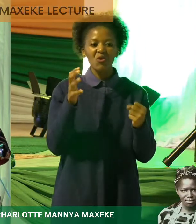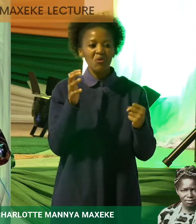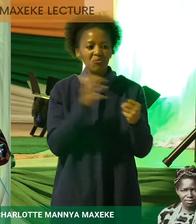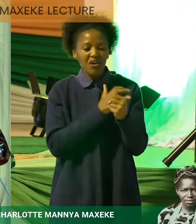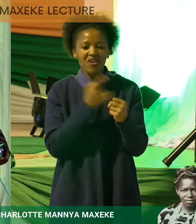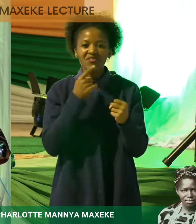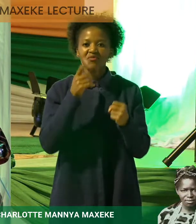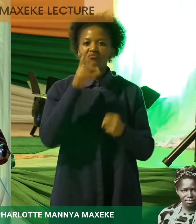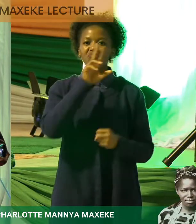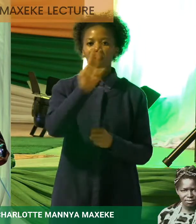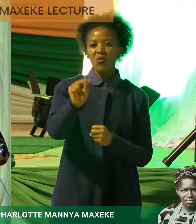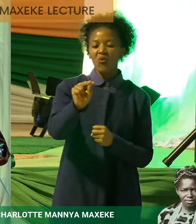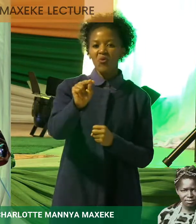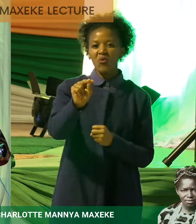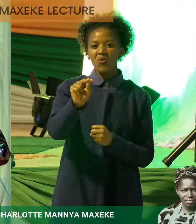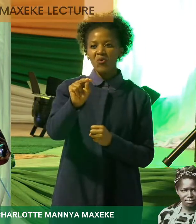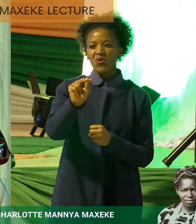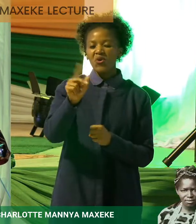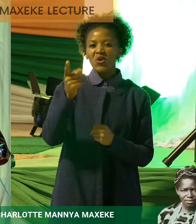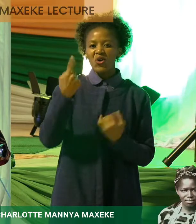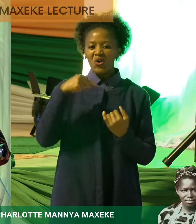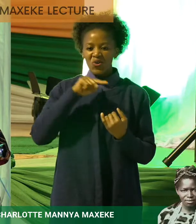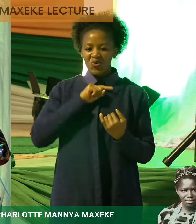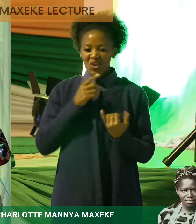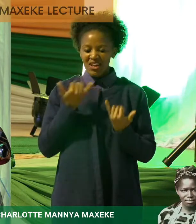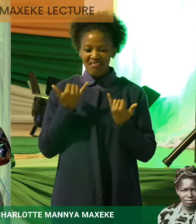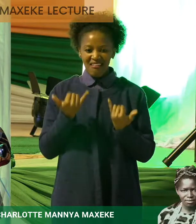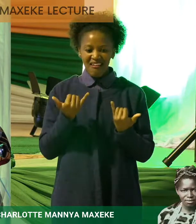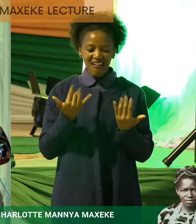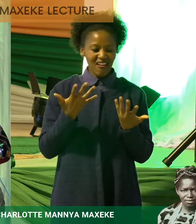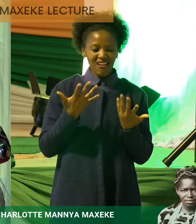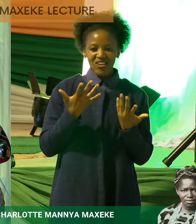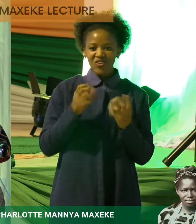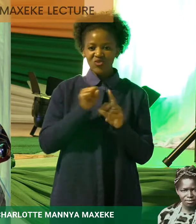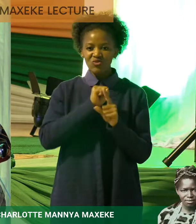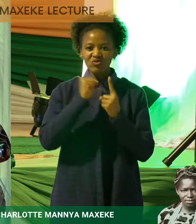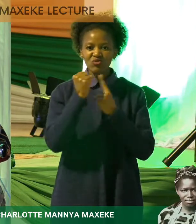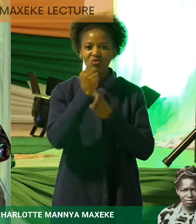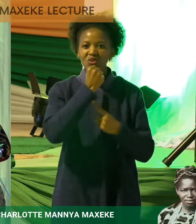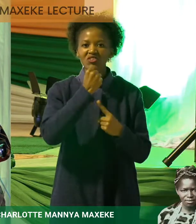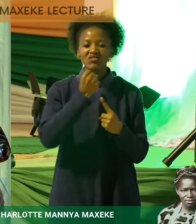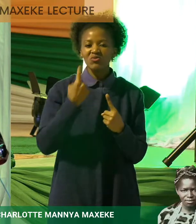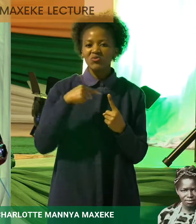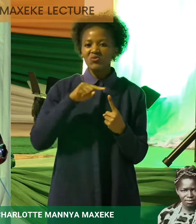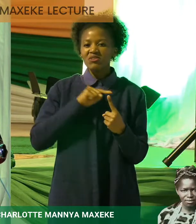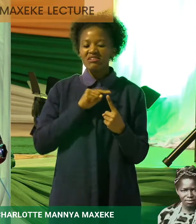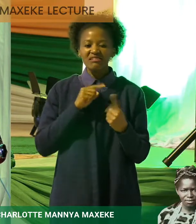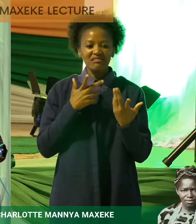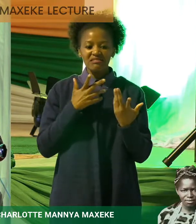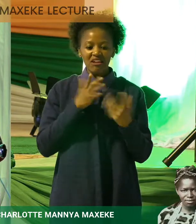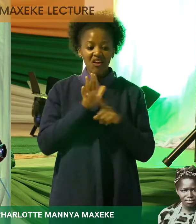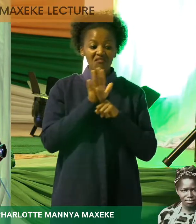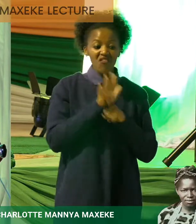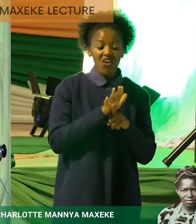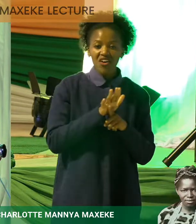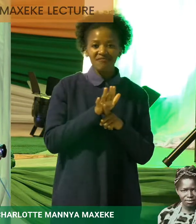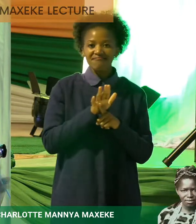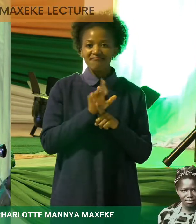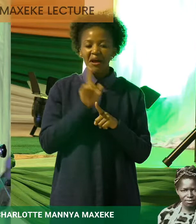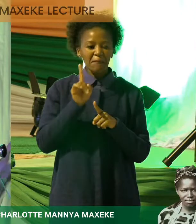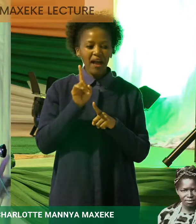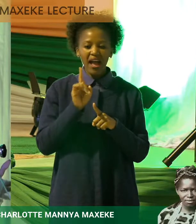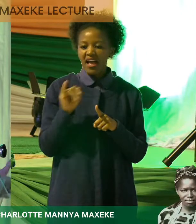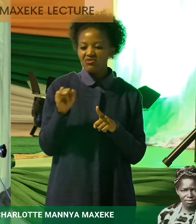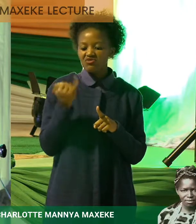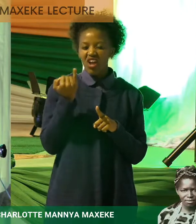no. We find ourselves in those kind of situations where we are not forced, but you are really